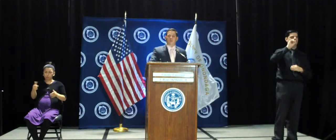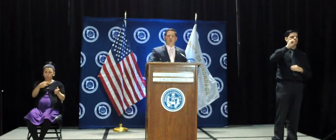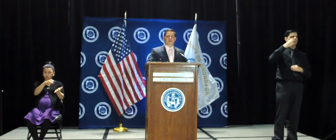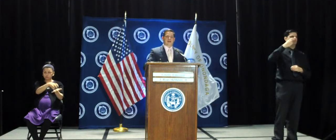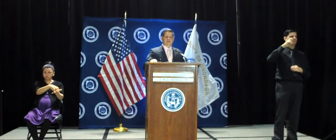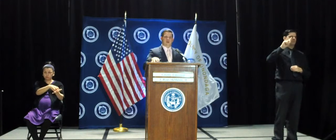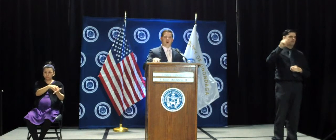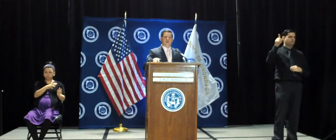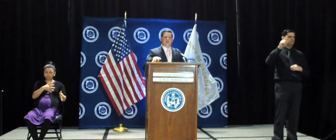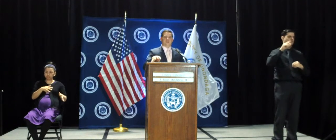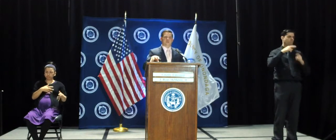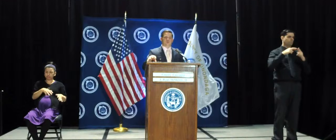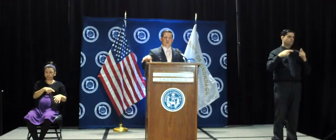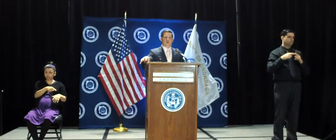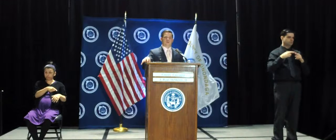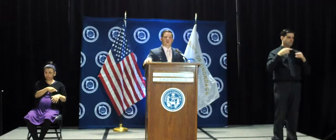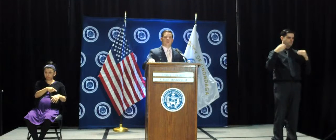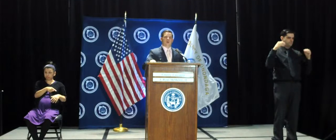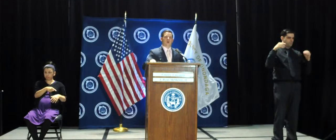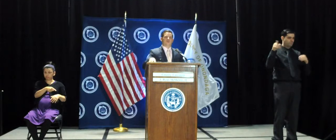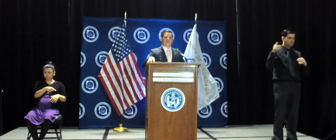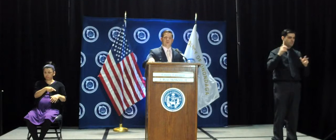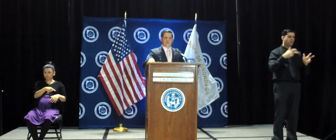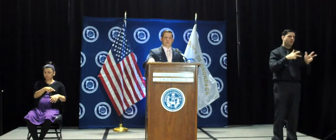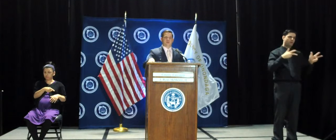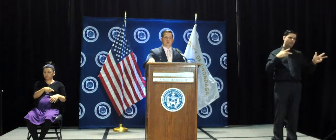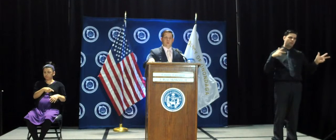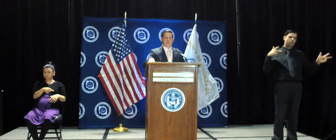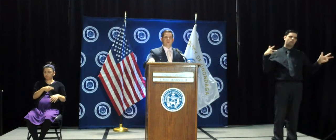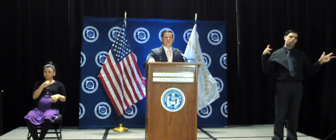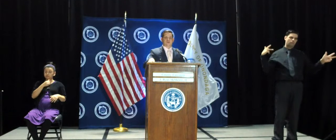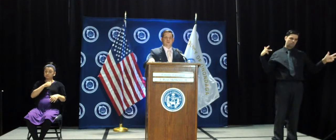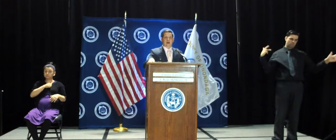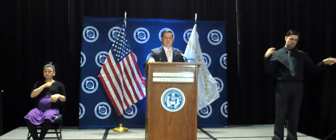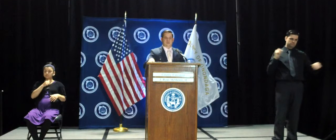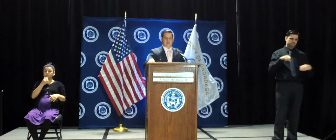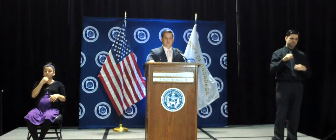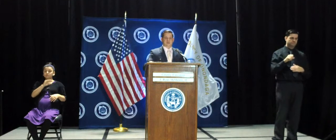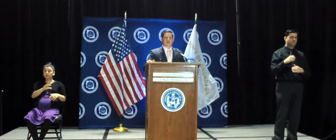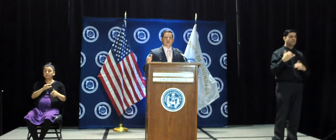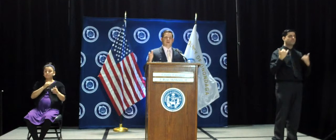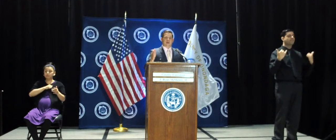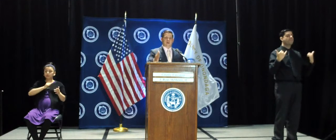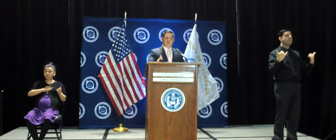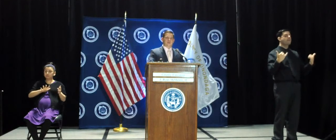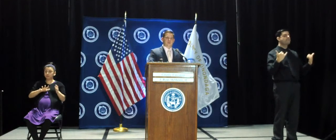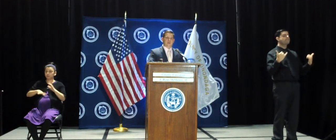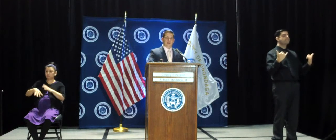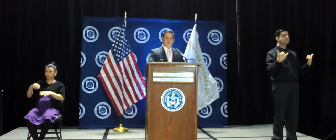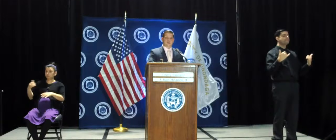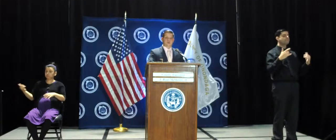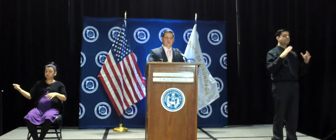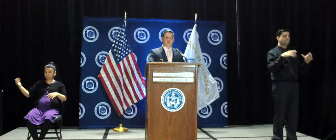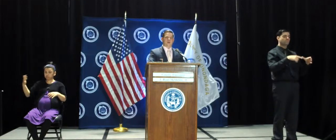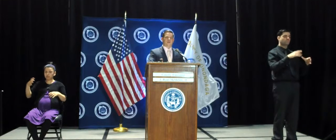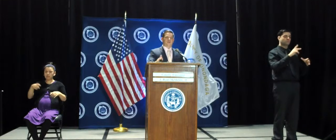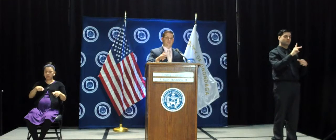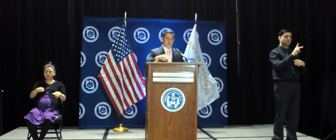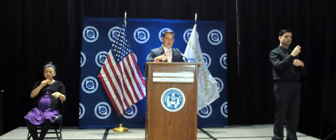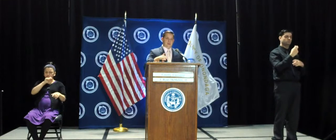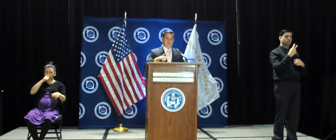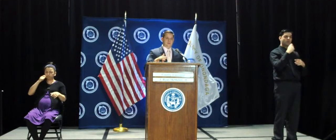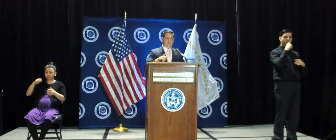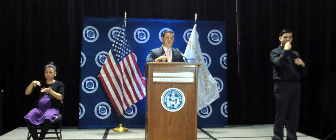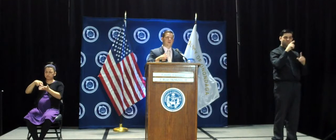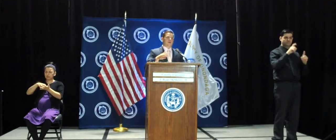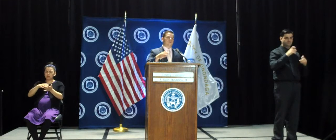we'll get more tests, and all the K through 12 will hopefully be able to go and use the saliva test. And then our Cayuga line deals with all the other